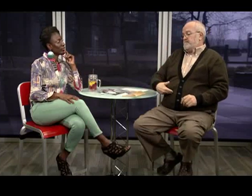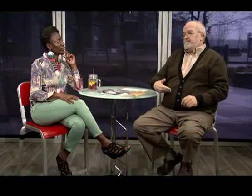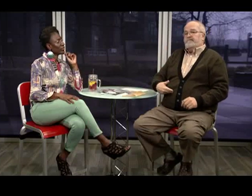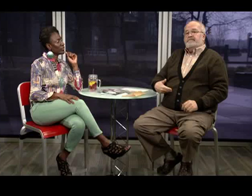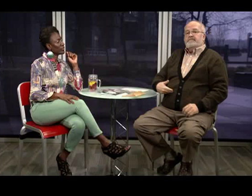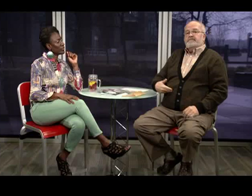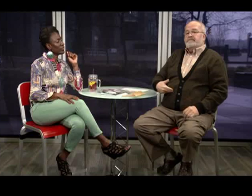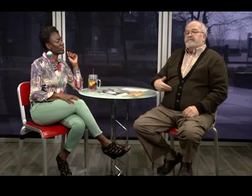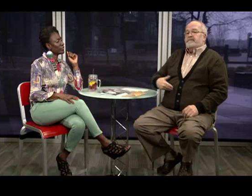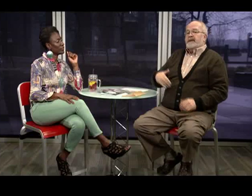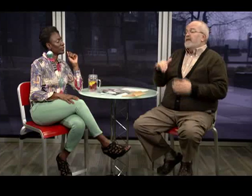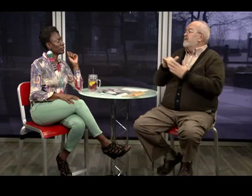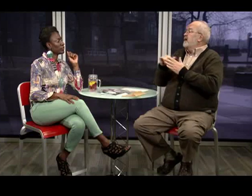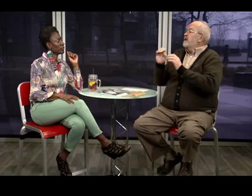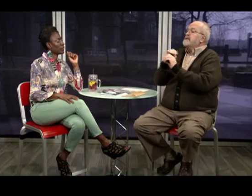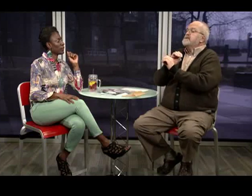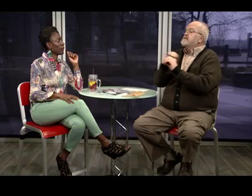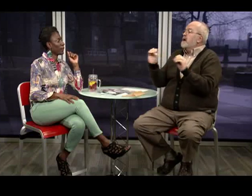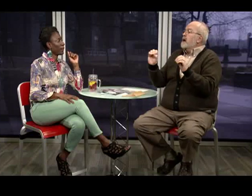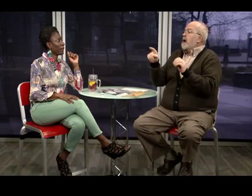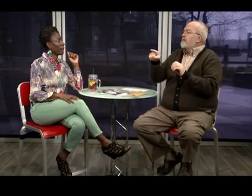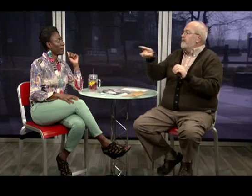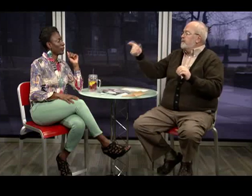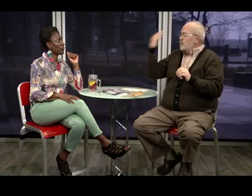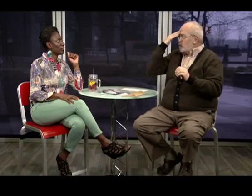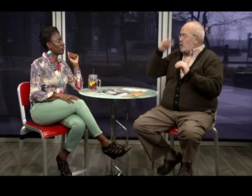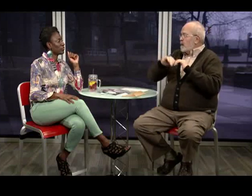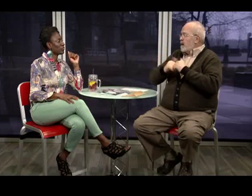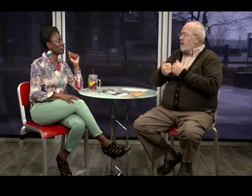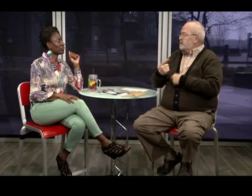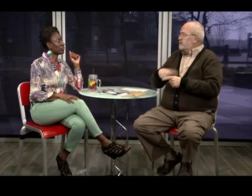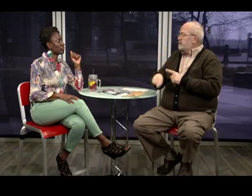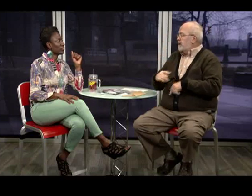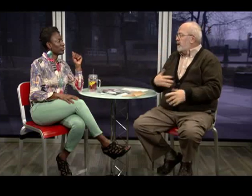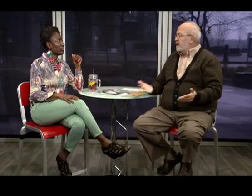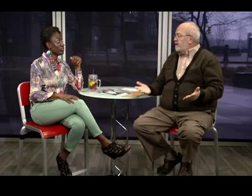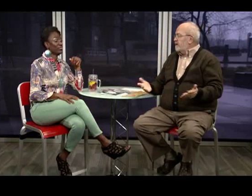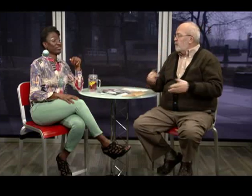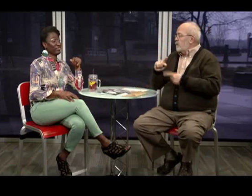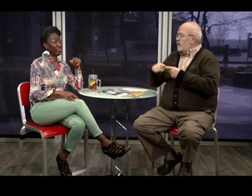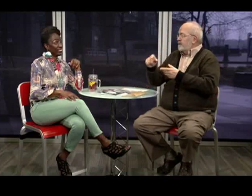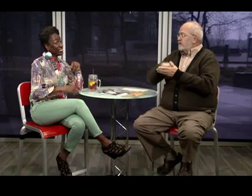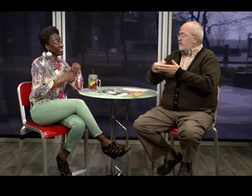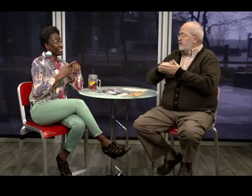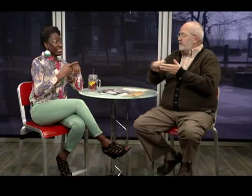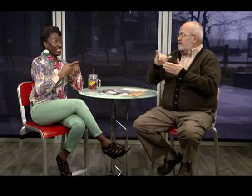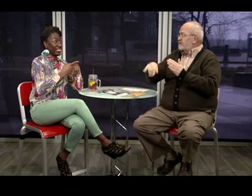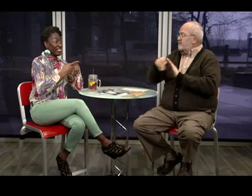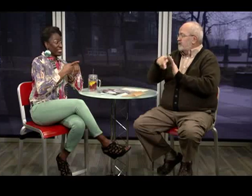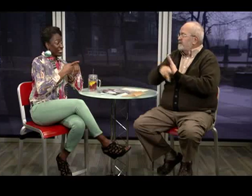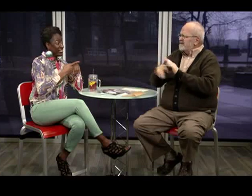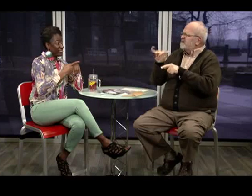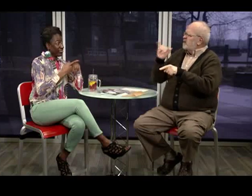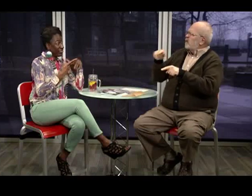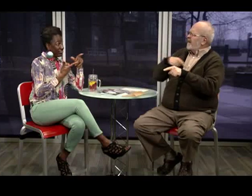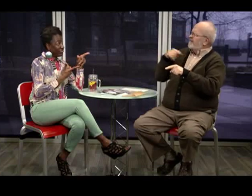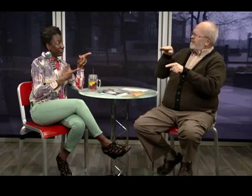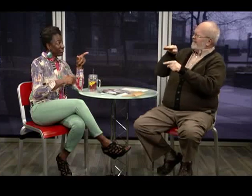And I feel that none of them actually know how to sign. Whoever wrote the